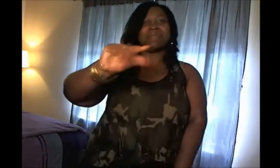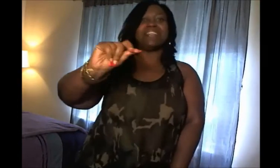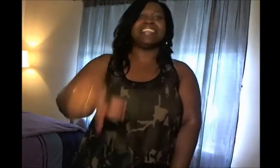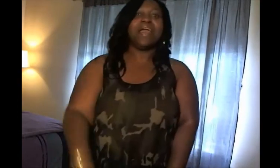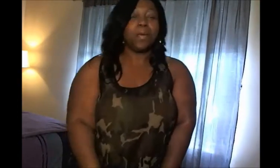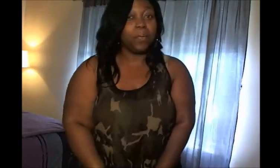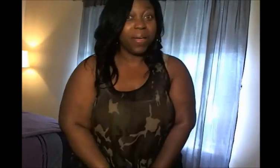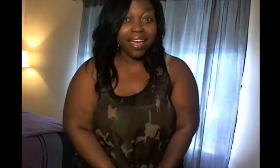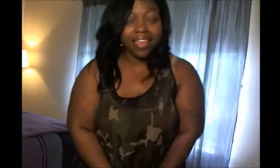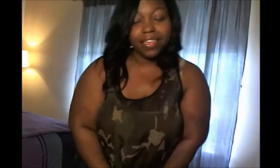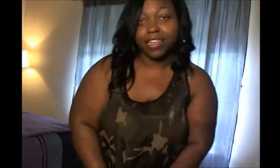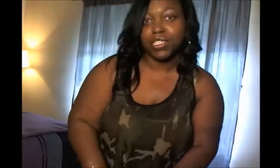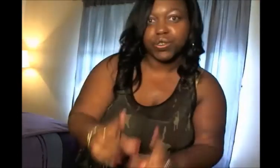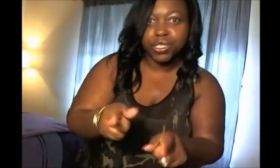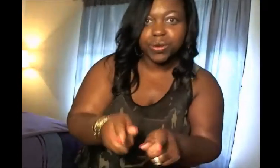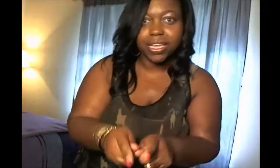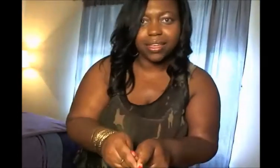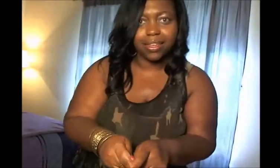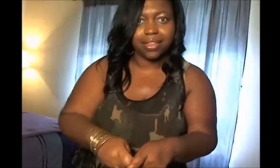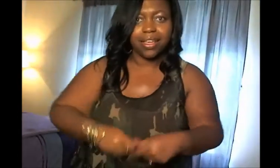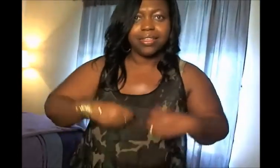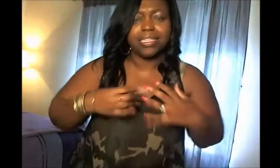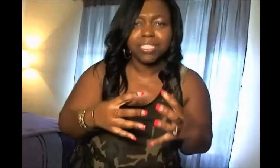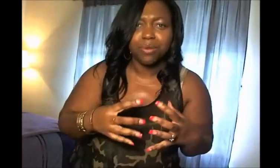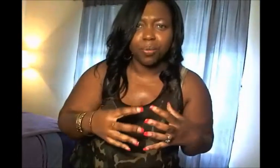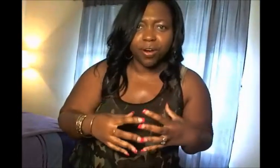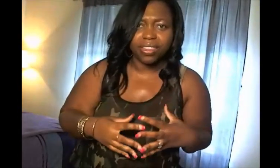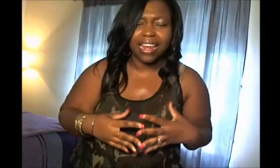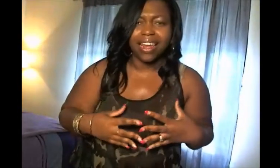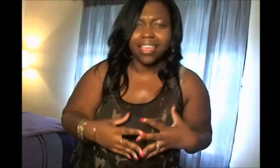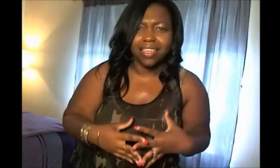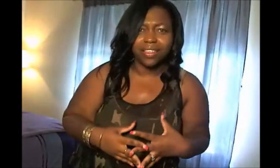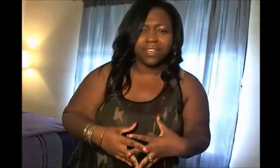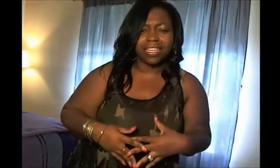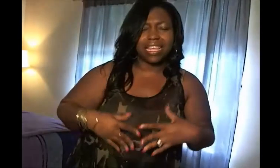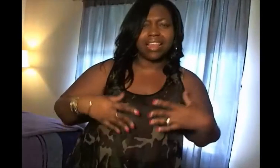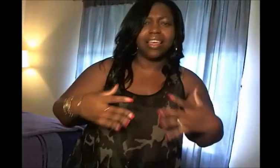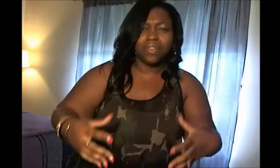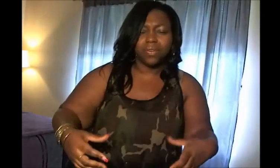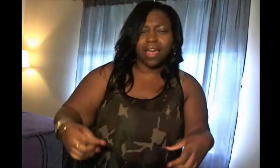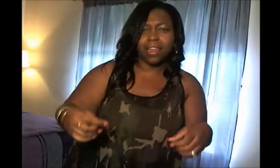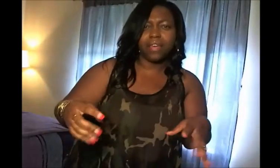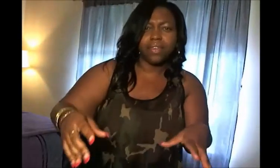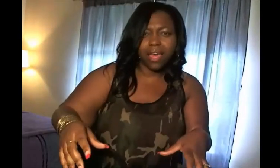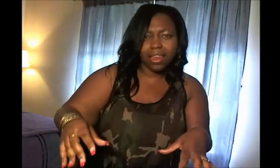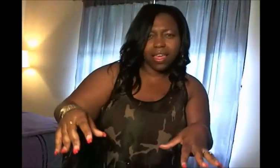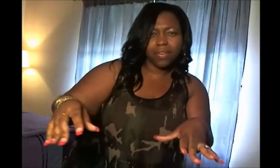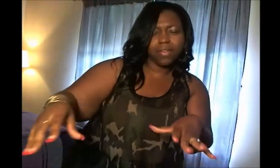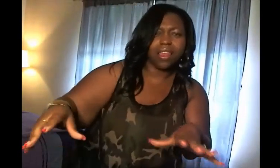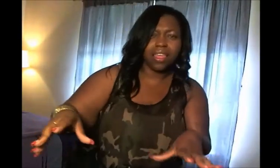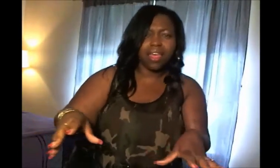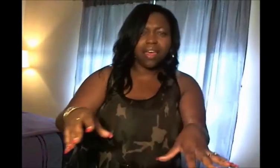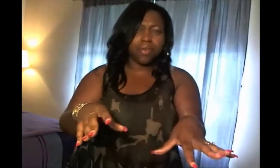babies. Bye, and enjoy your weekend, and send me some more birthday love, because I love you, I love you, I love you, I love you,